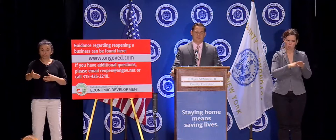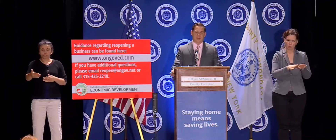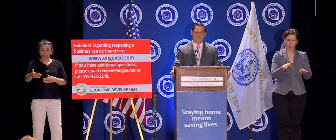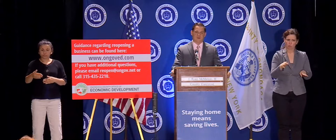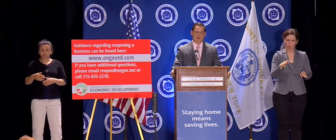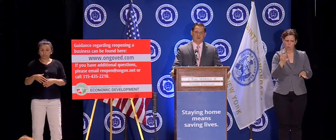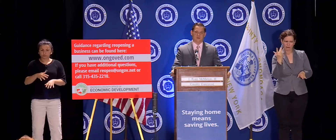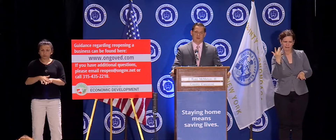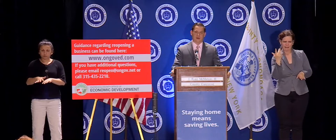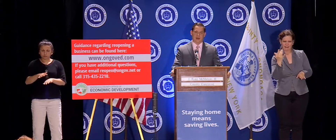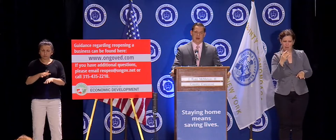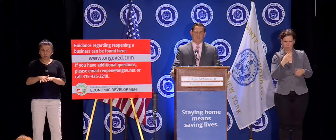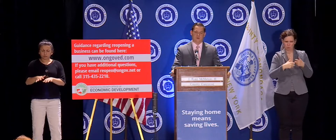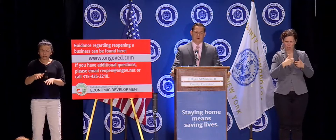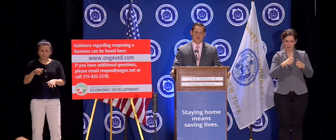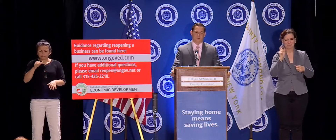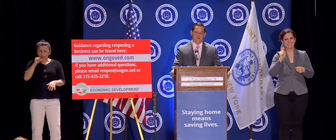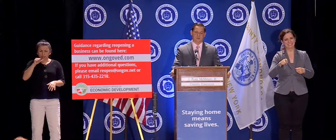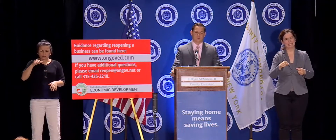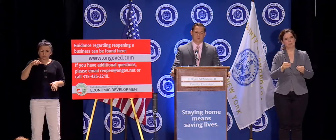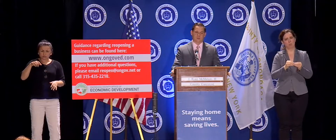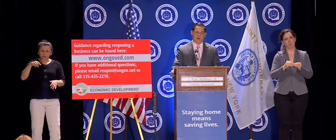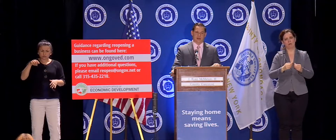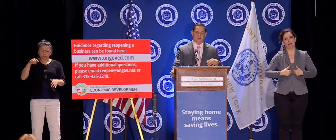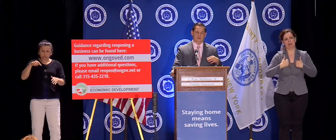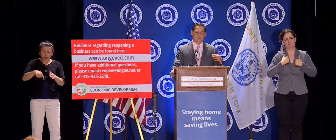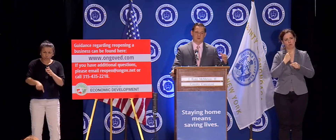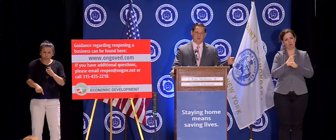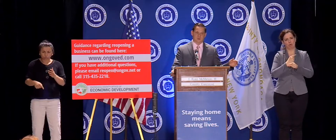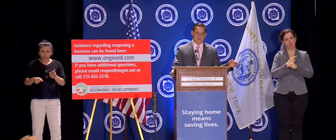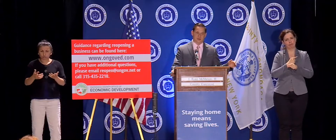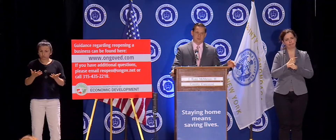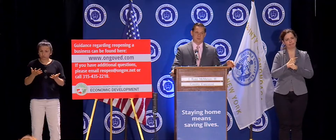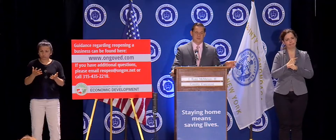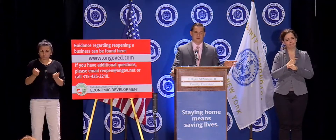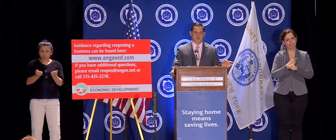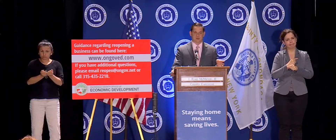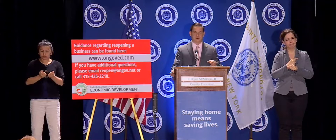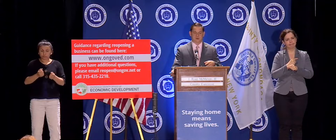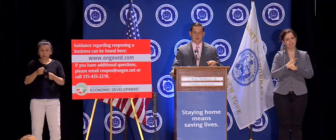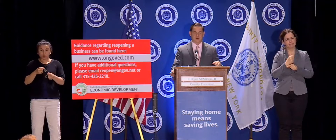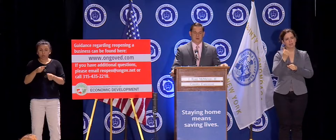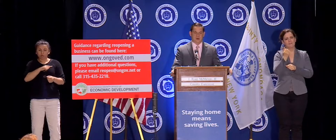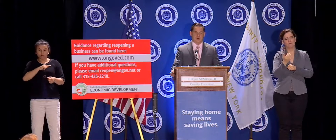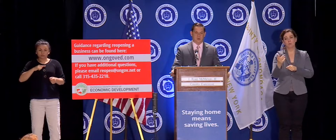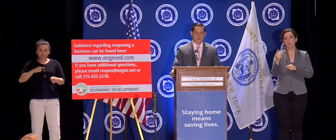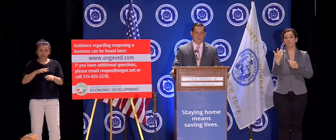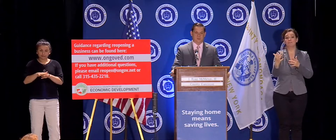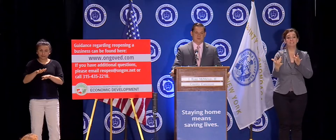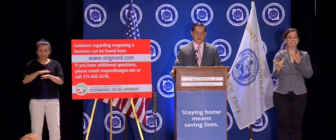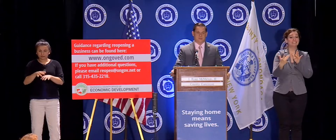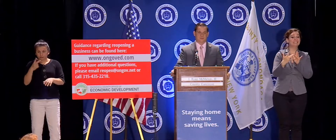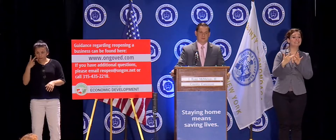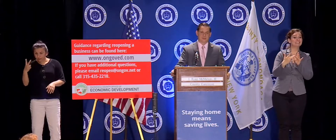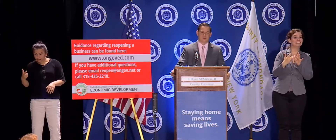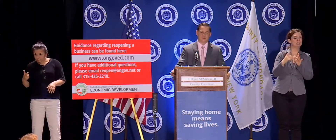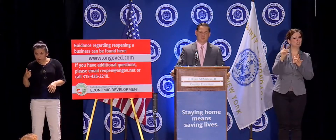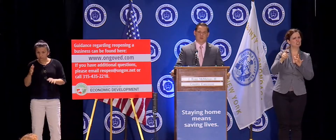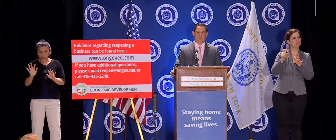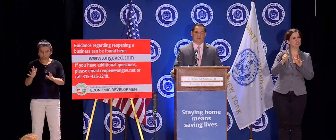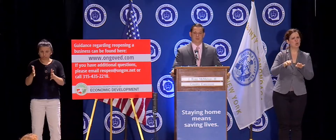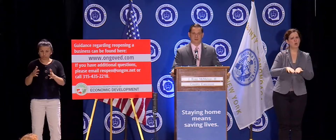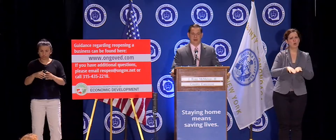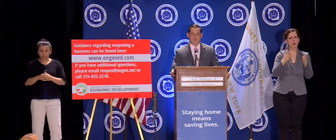you need more staffing if you're going to have swimming. I had some individuals reach out to me saying you should have opened Jamesville up. It's